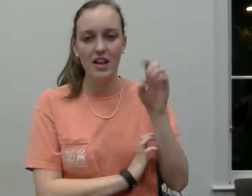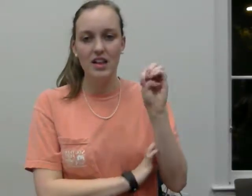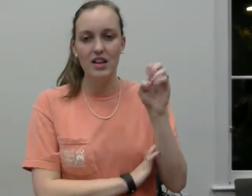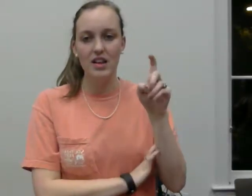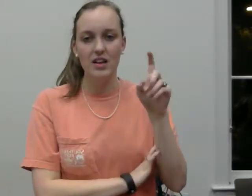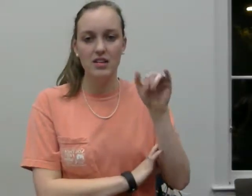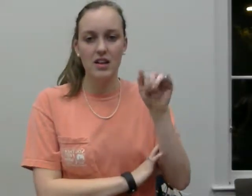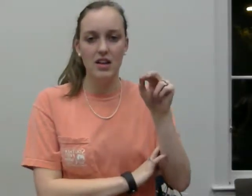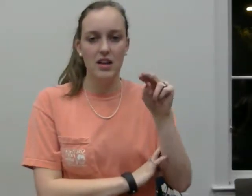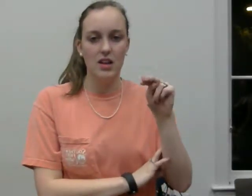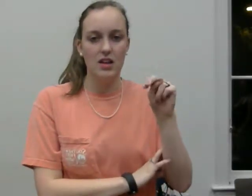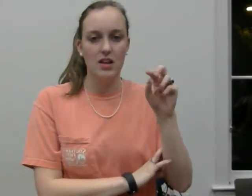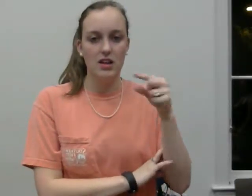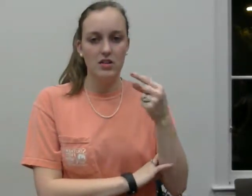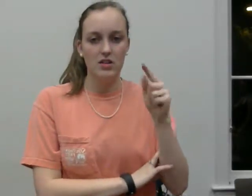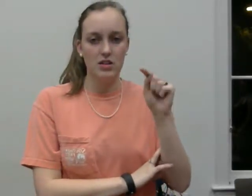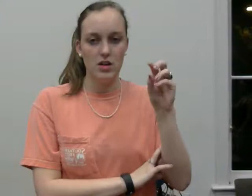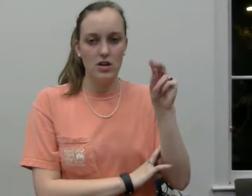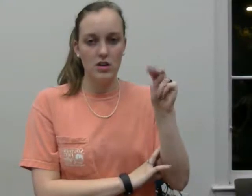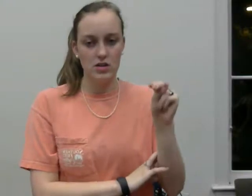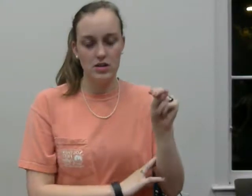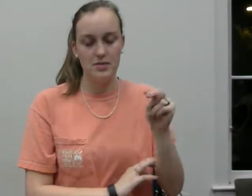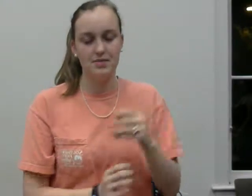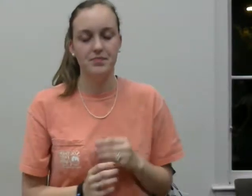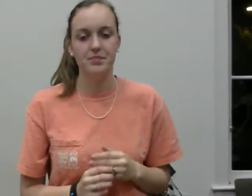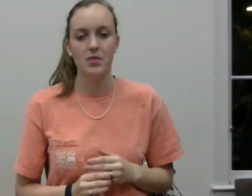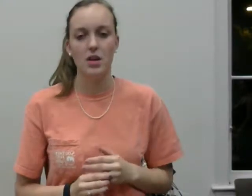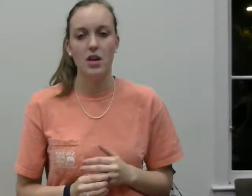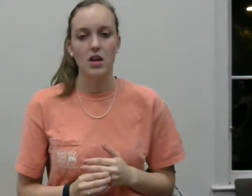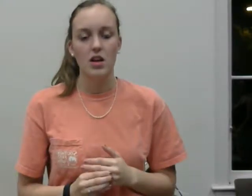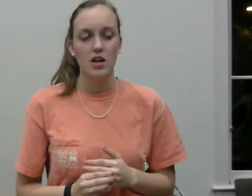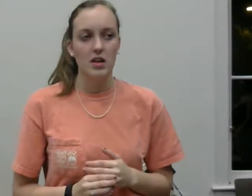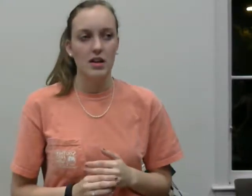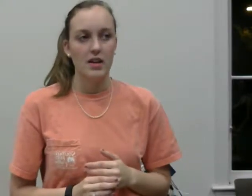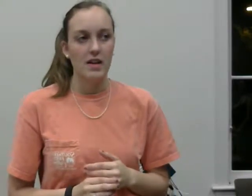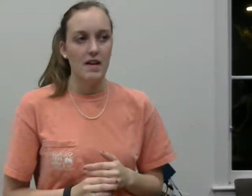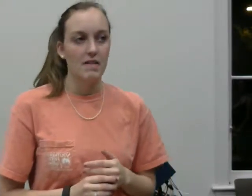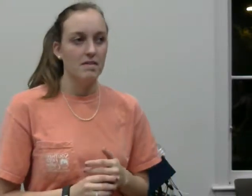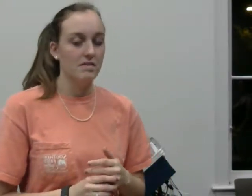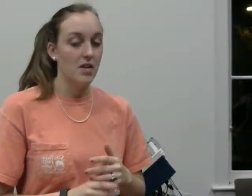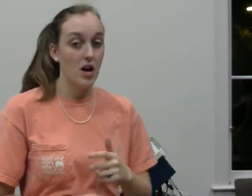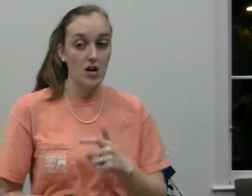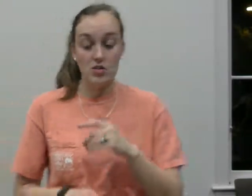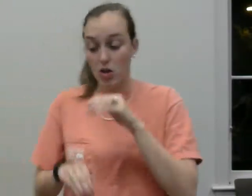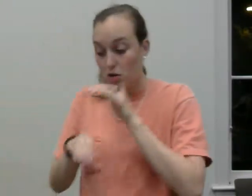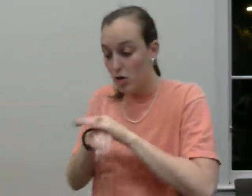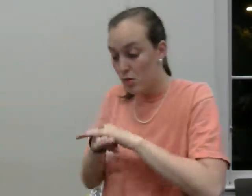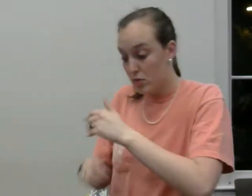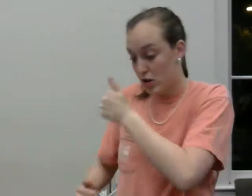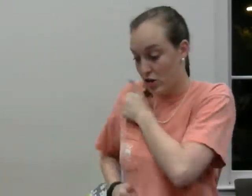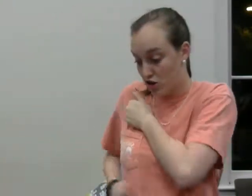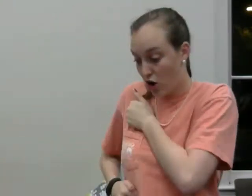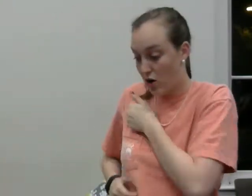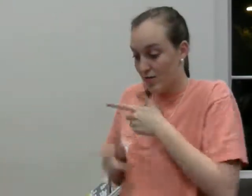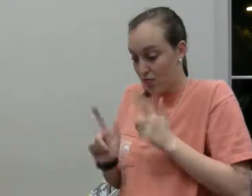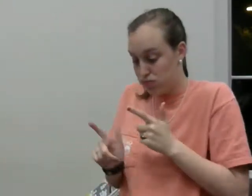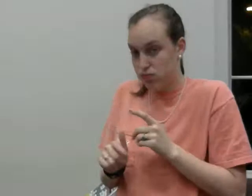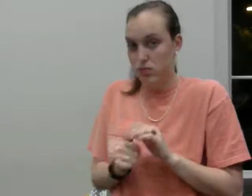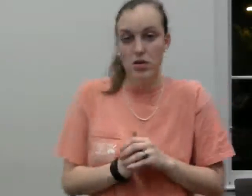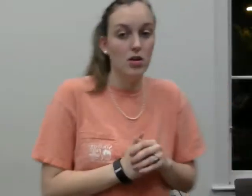the colonial patriot militias, the Minutemen, and the British Army, they actually fight. They fight two battles, the very first two battles of